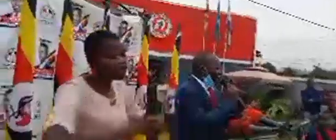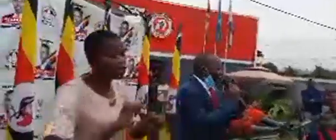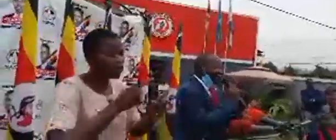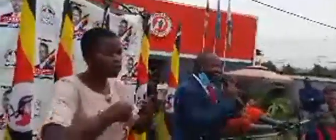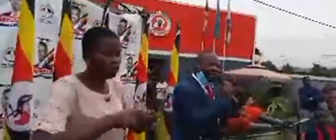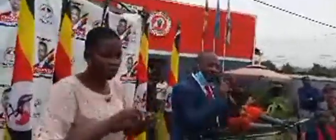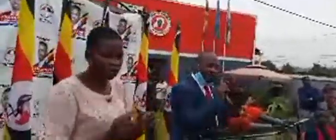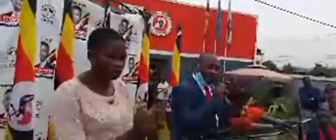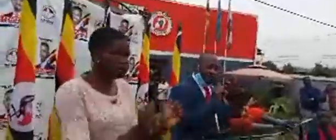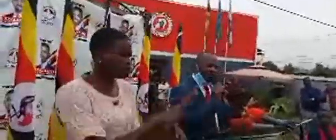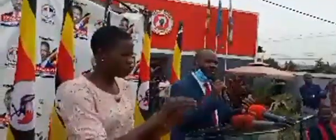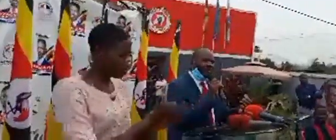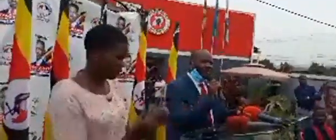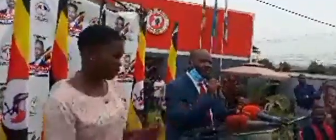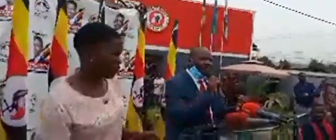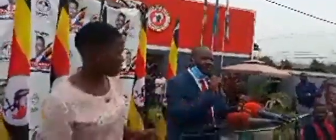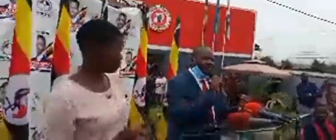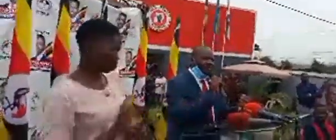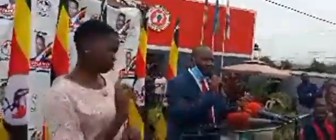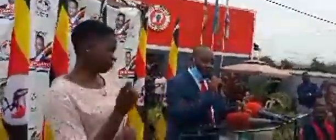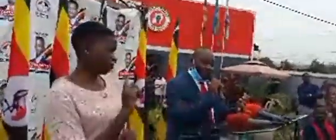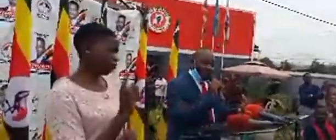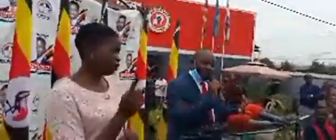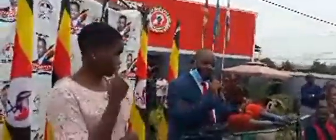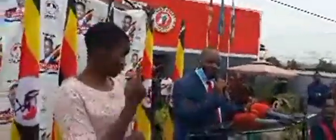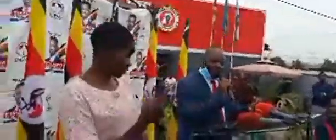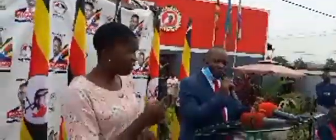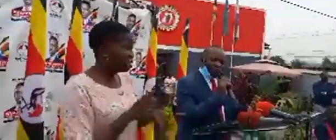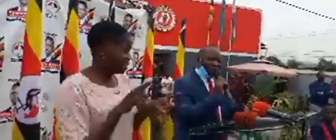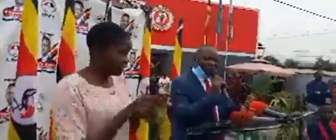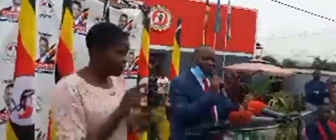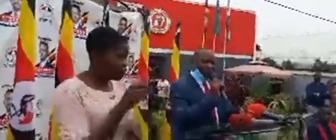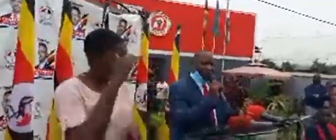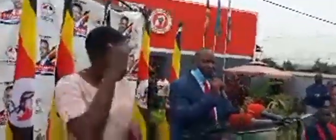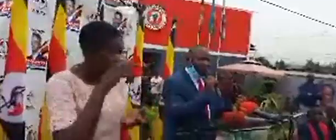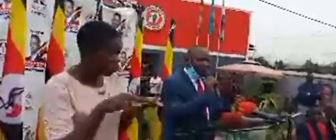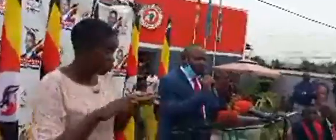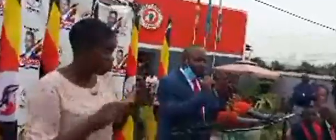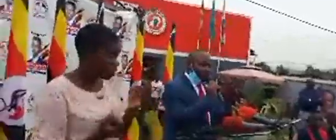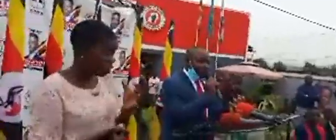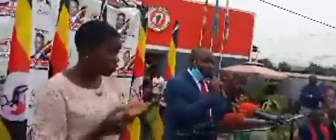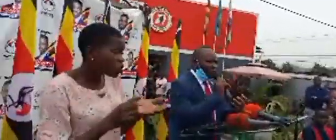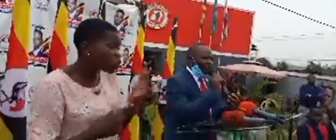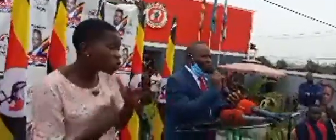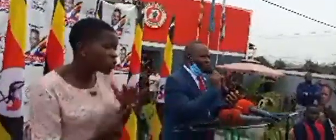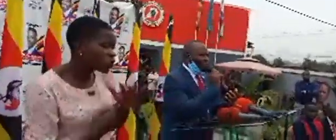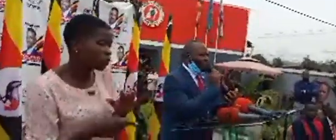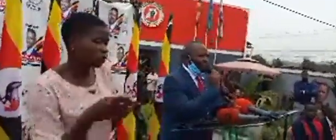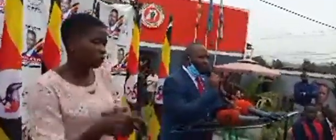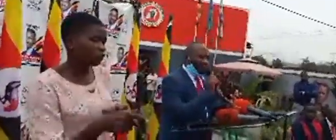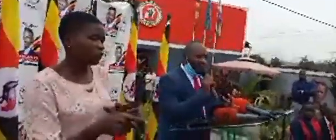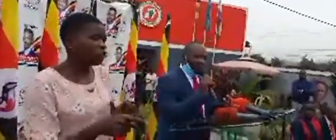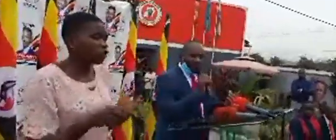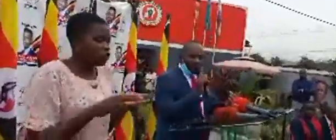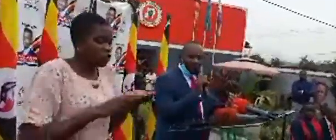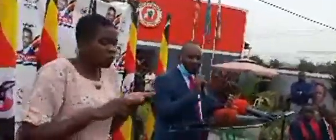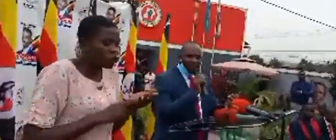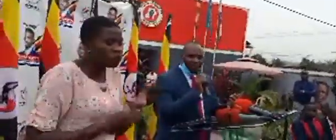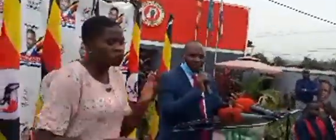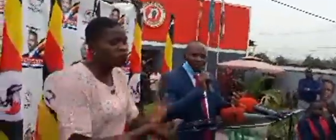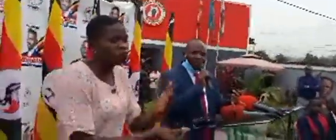mulimu n'abanoonyezaamu ebyenfuna mu mbeera egenda mu maaso. Sabbiiti eyo tugiwaddeyo mu ngeri